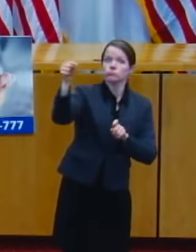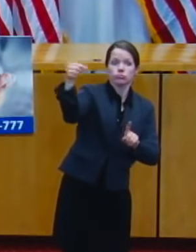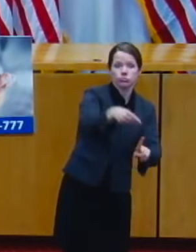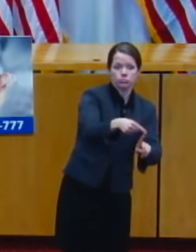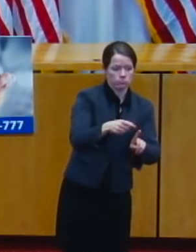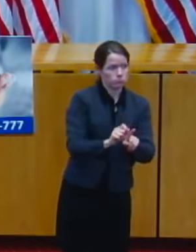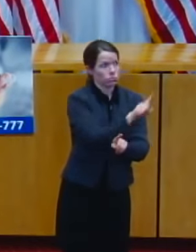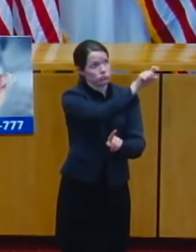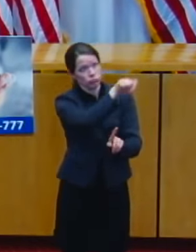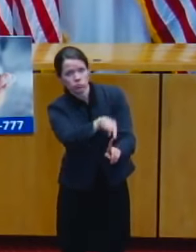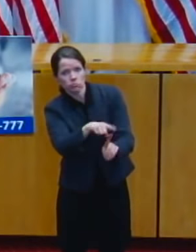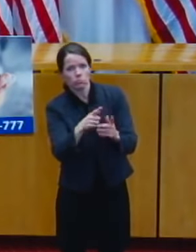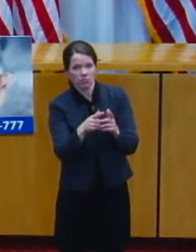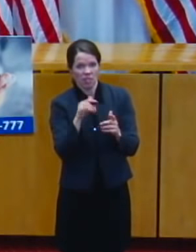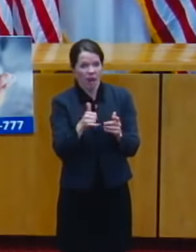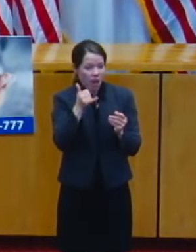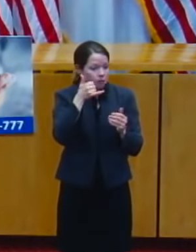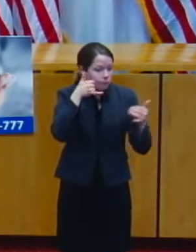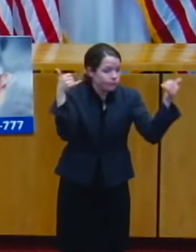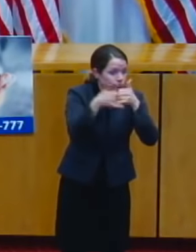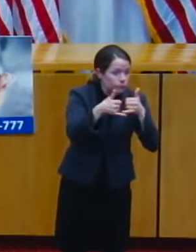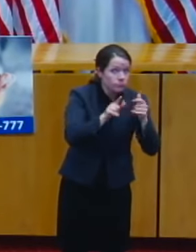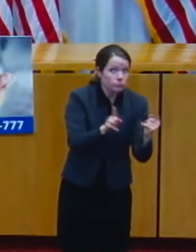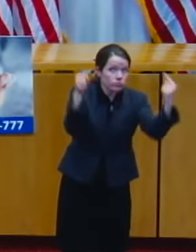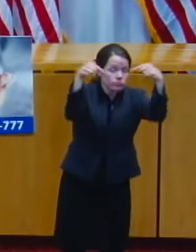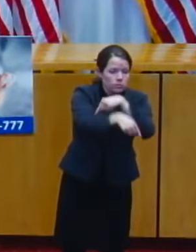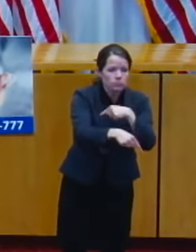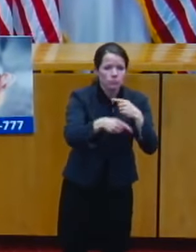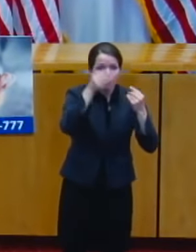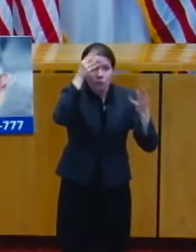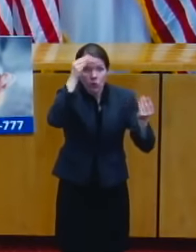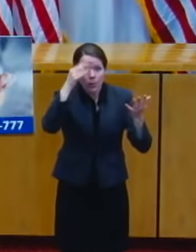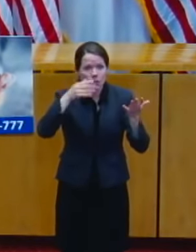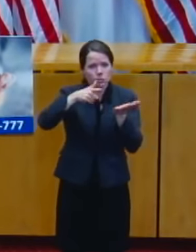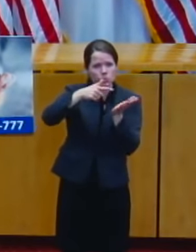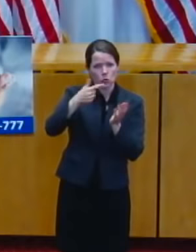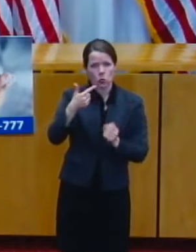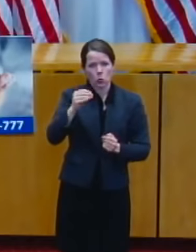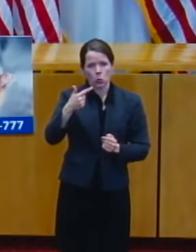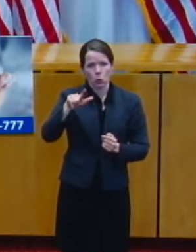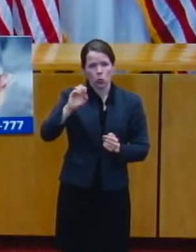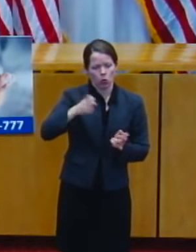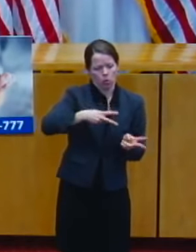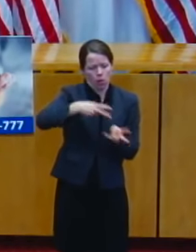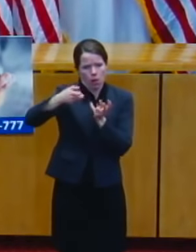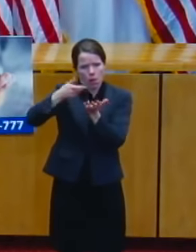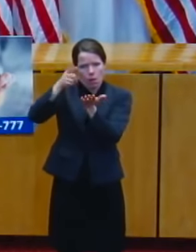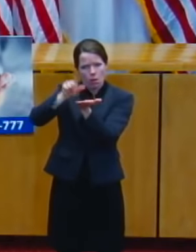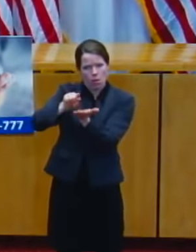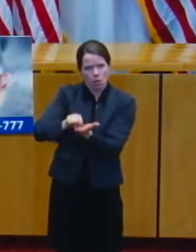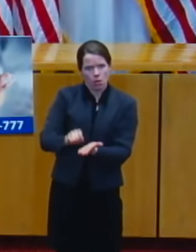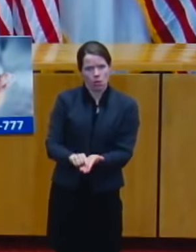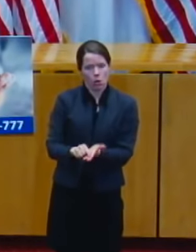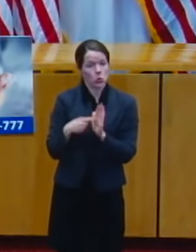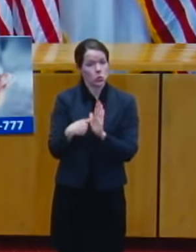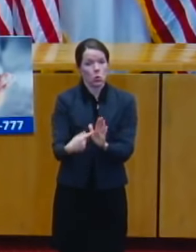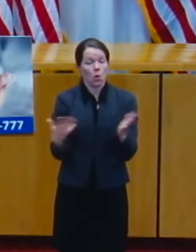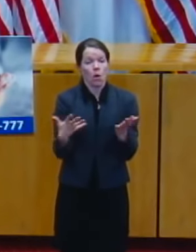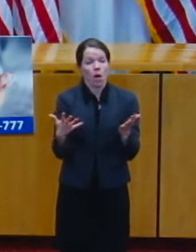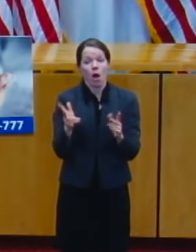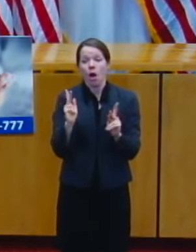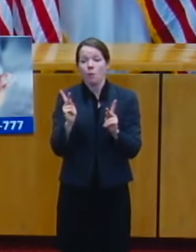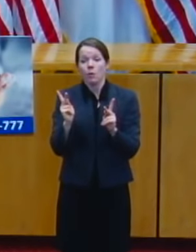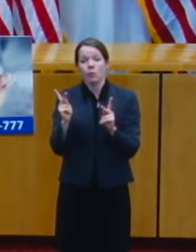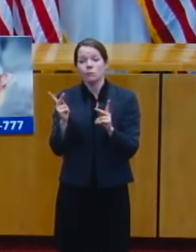60% drop in retail and recreation, a 60% drop, I think 56% drop